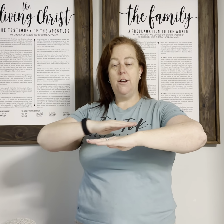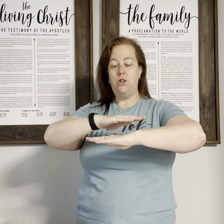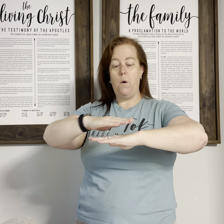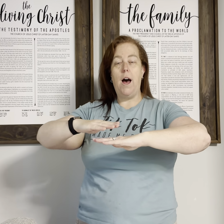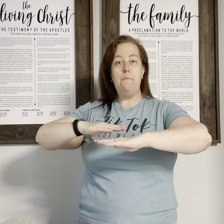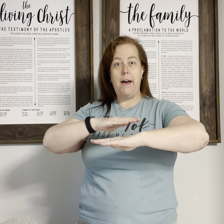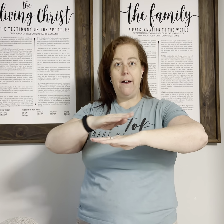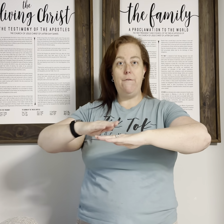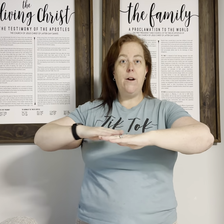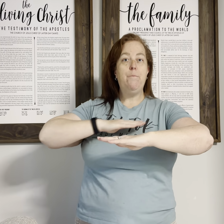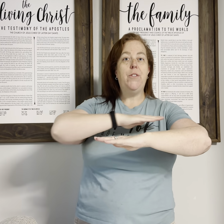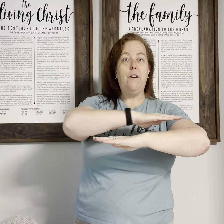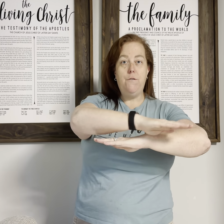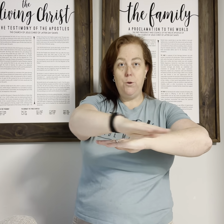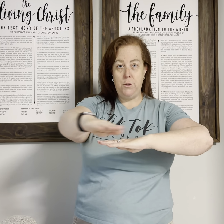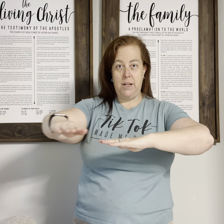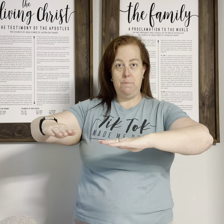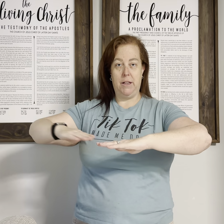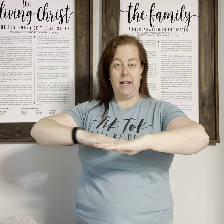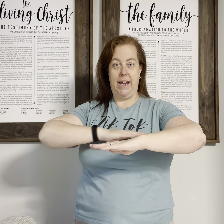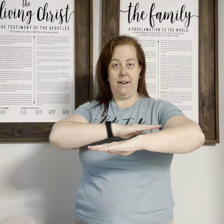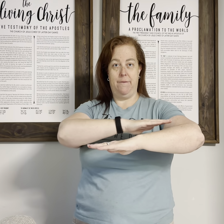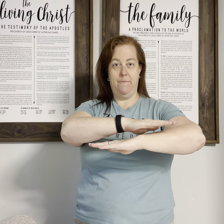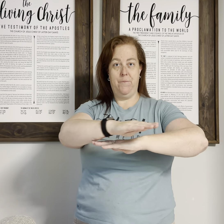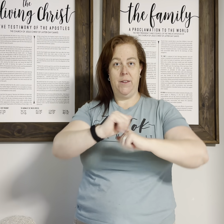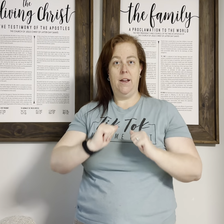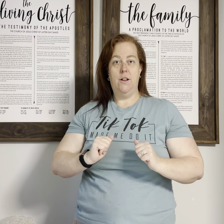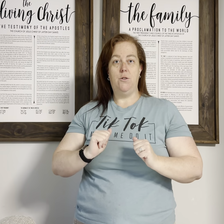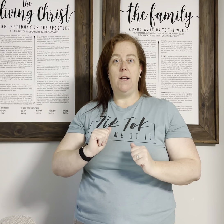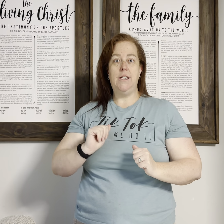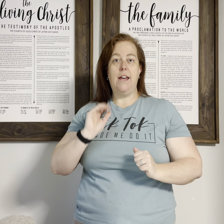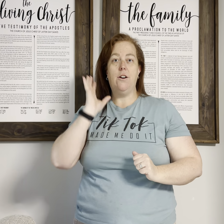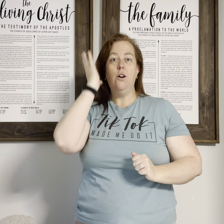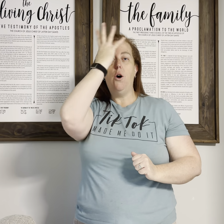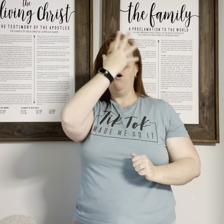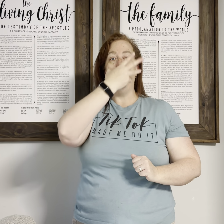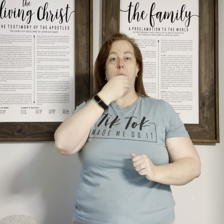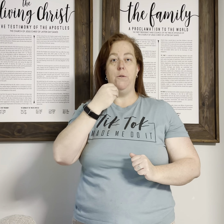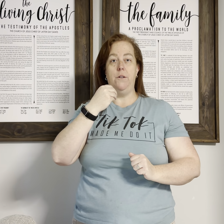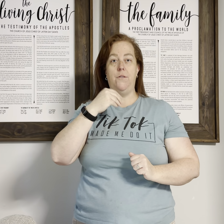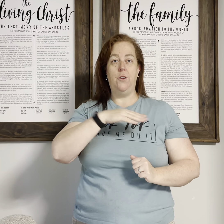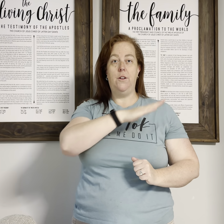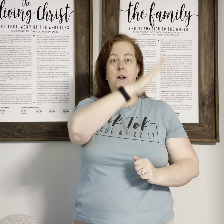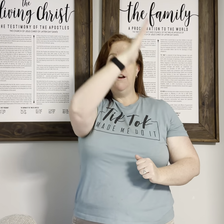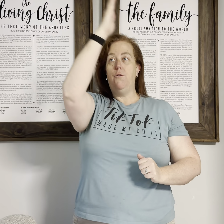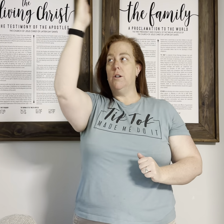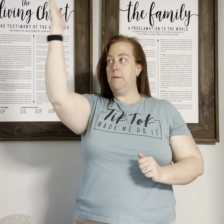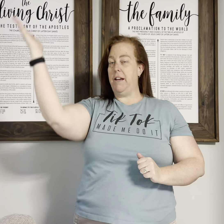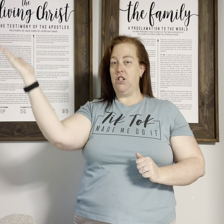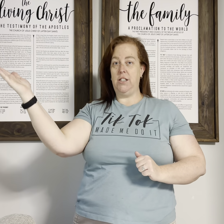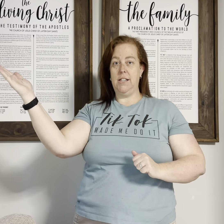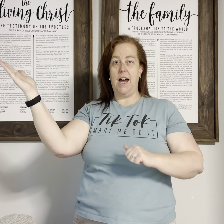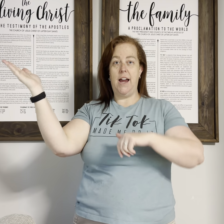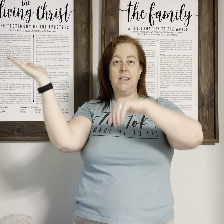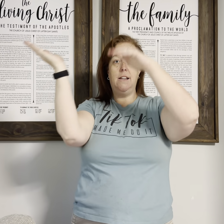So above the fruited plain. So all together, "Oh beautiful for spacious skies,